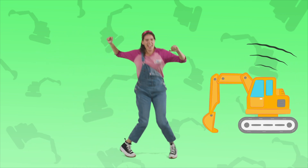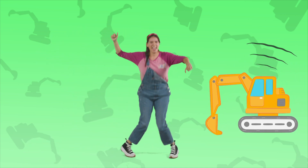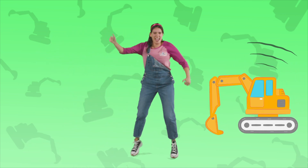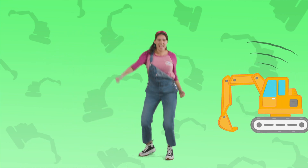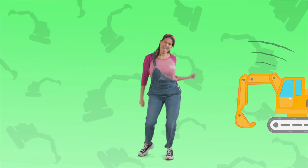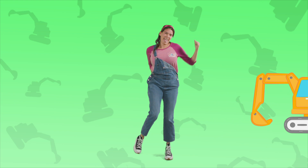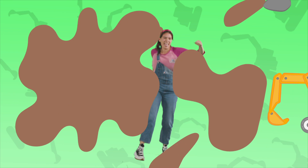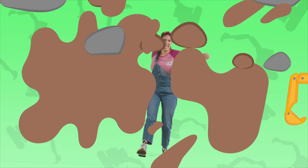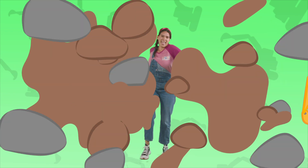Boo!